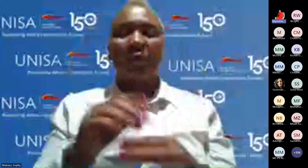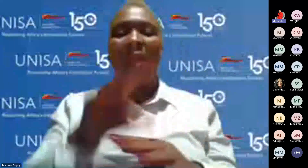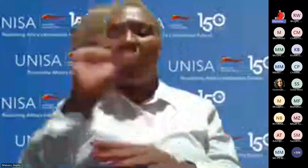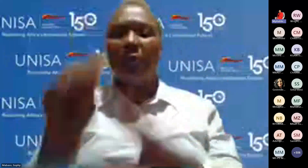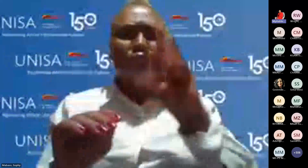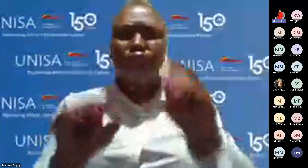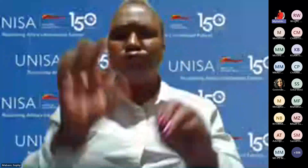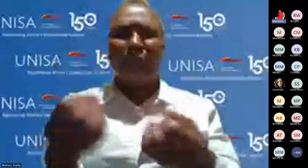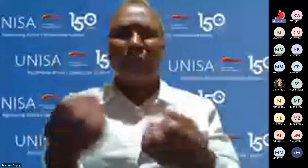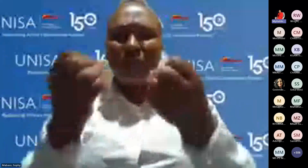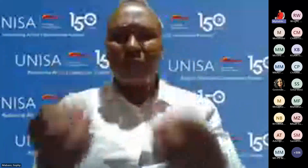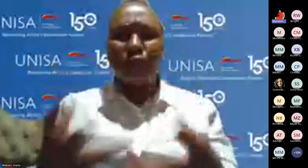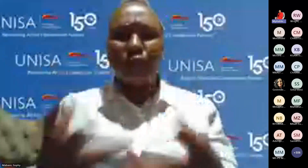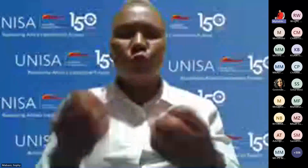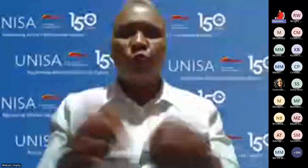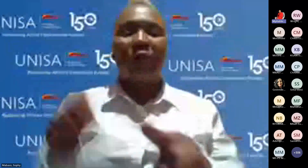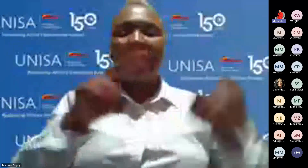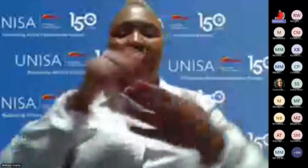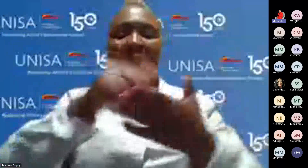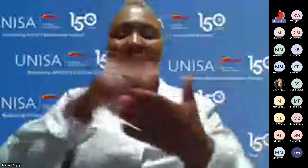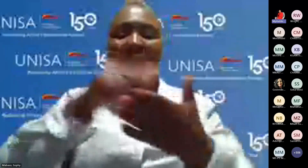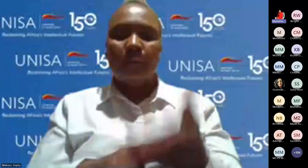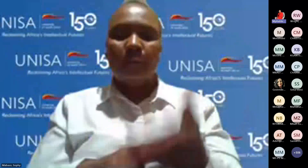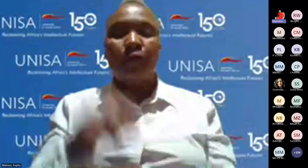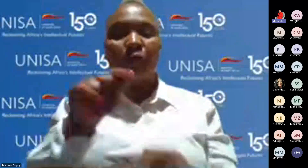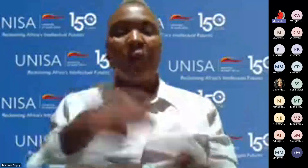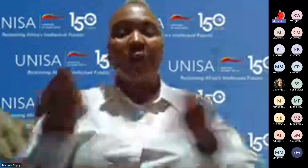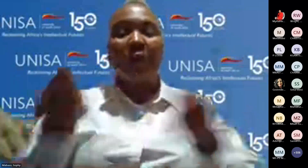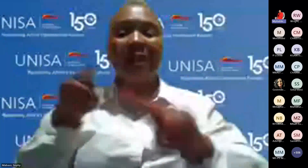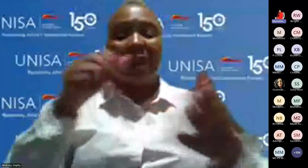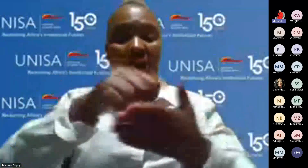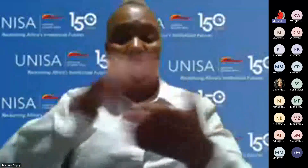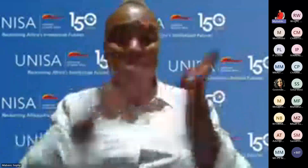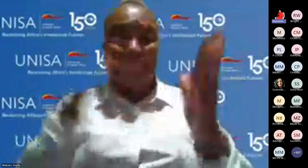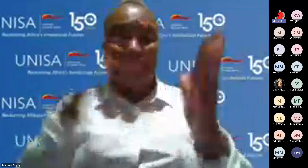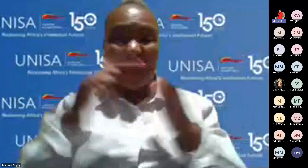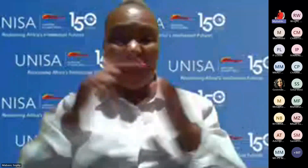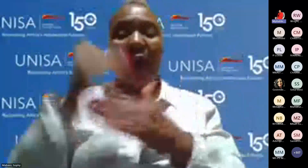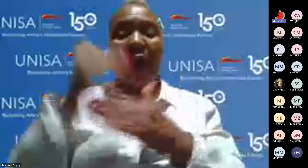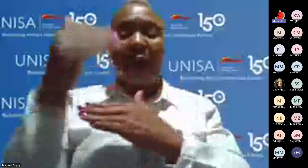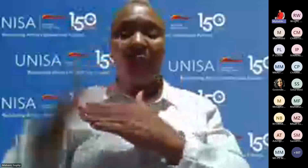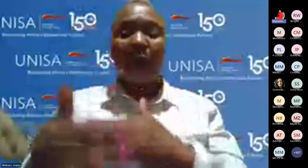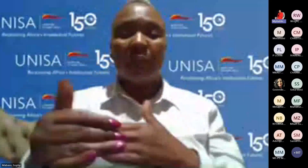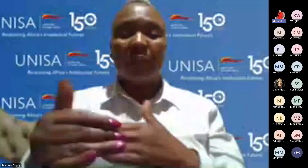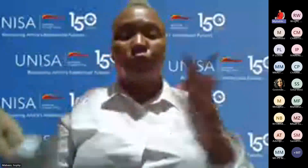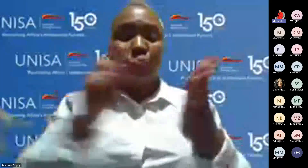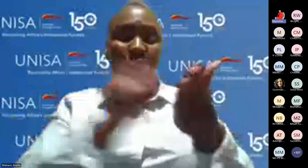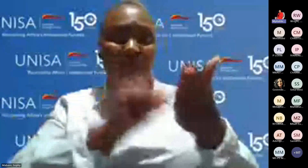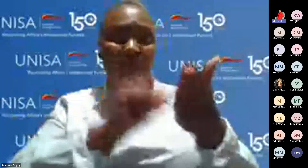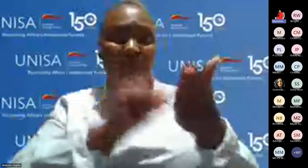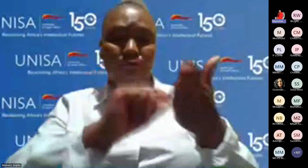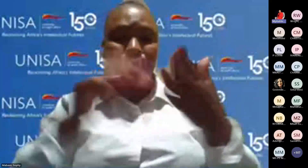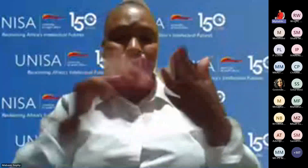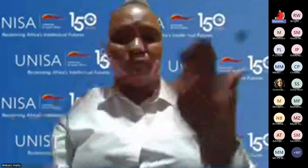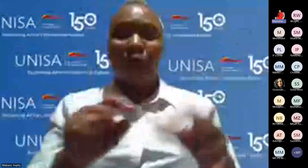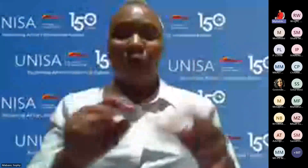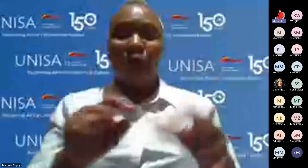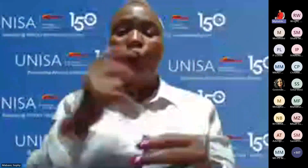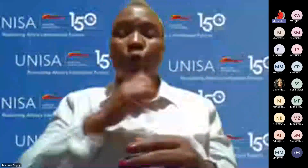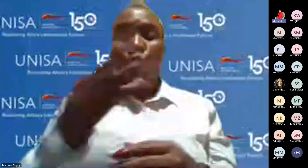submitting to Invigilator app. To the Invigilator app, after you have written, if you were